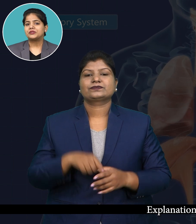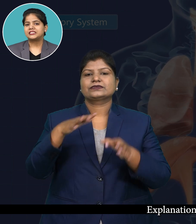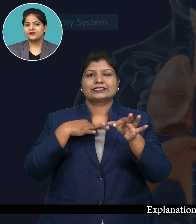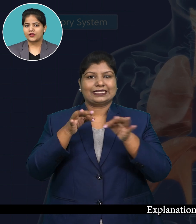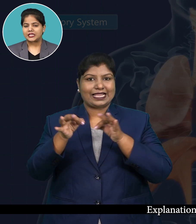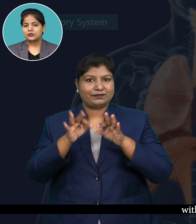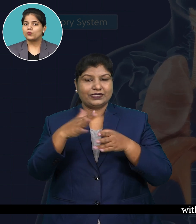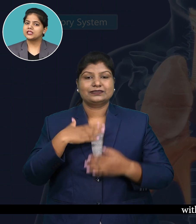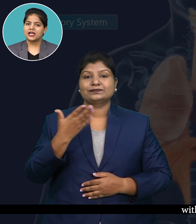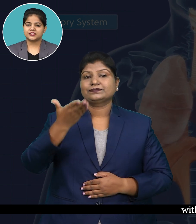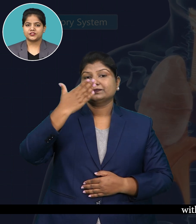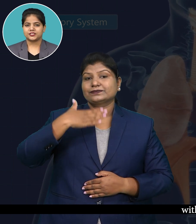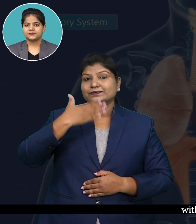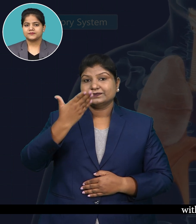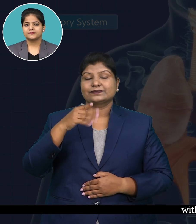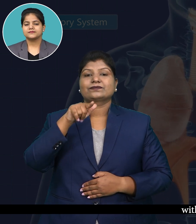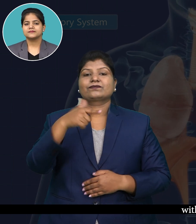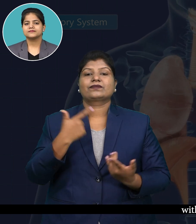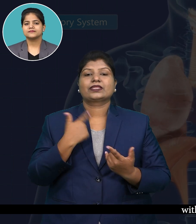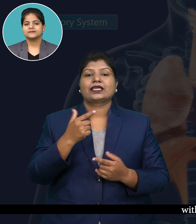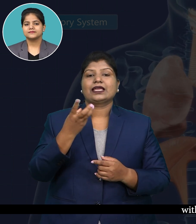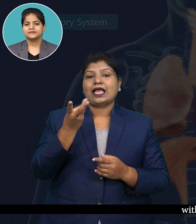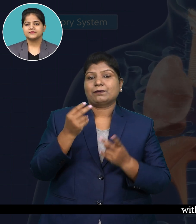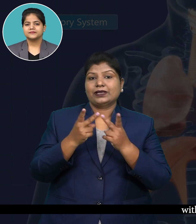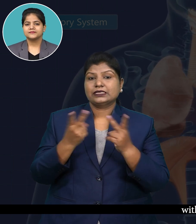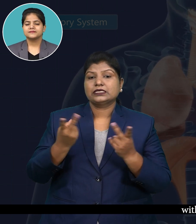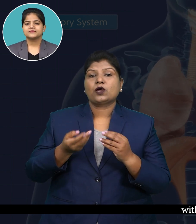explanation of breathing rate with activity.